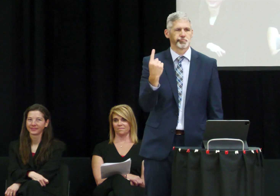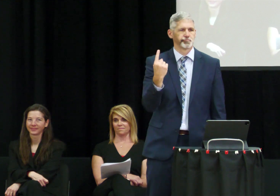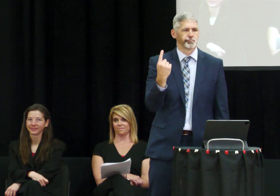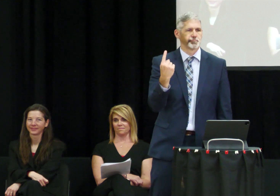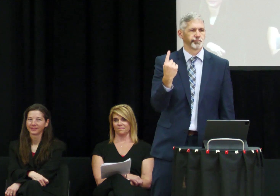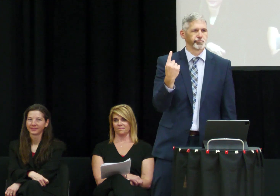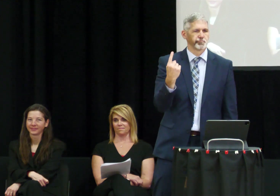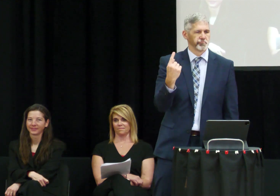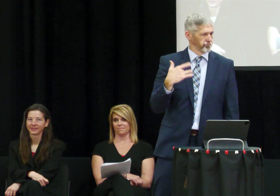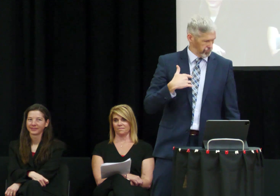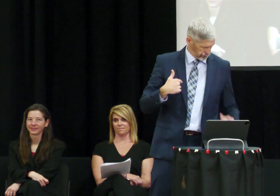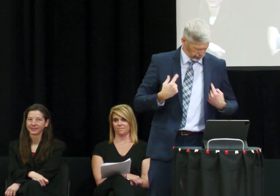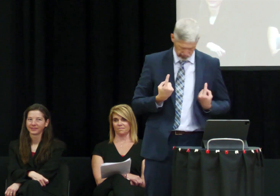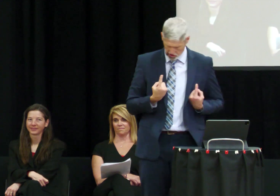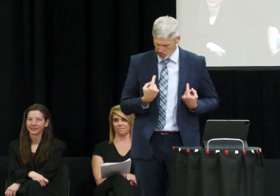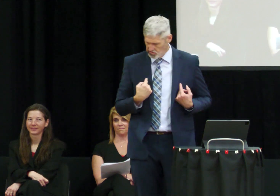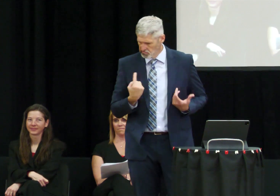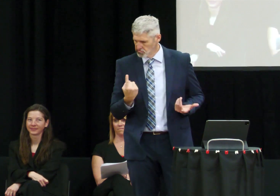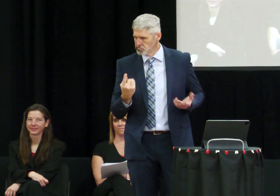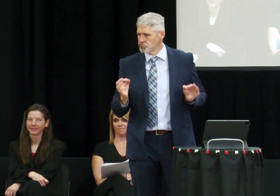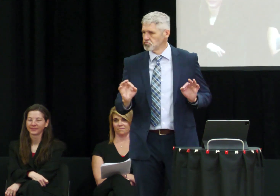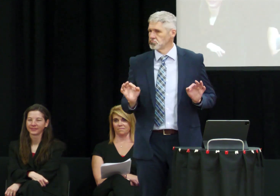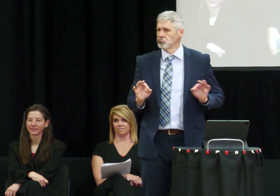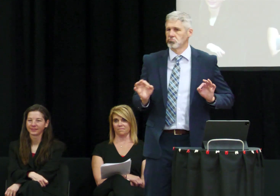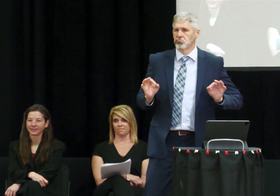You may feel small because you are only one person.